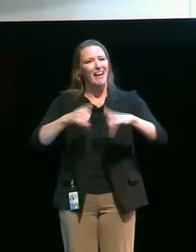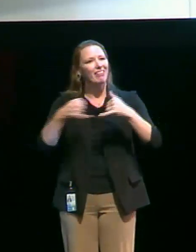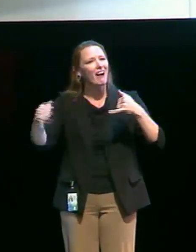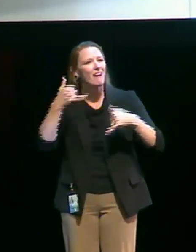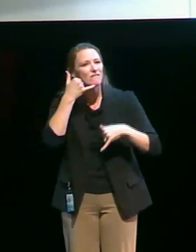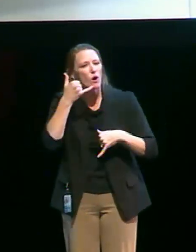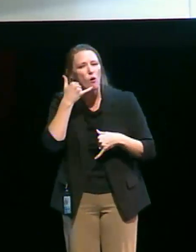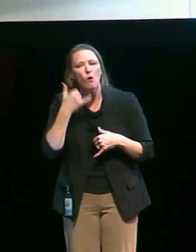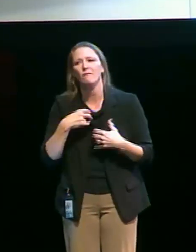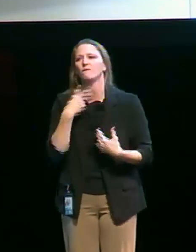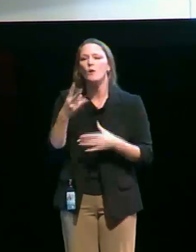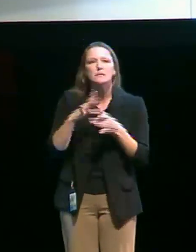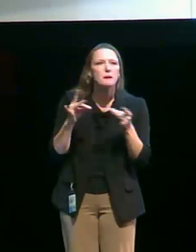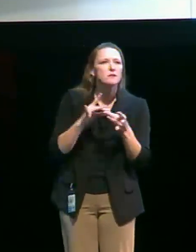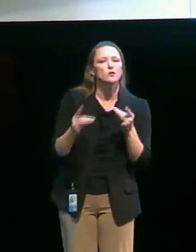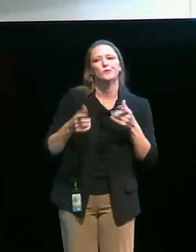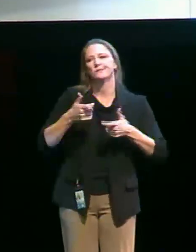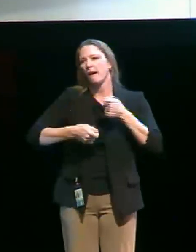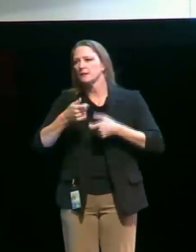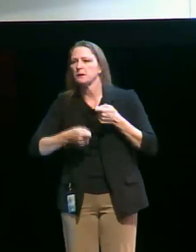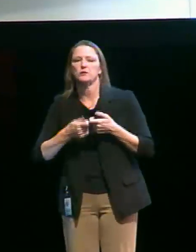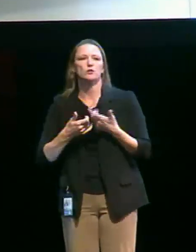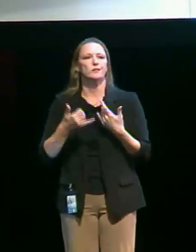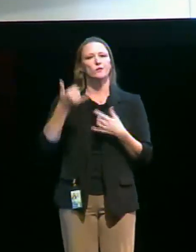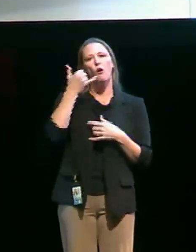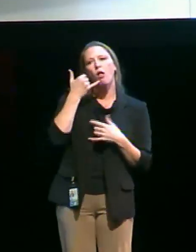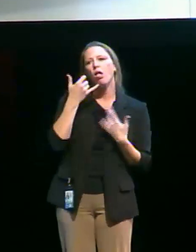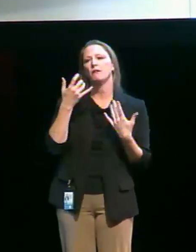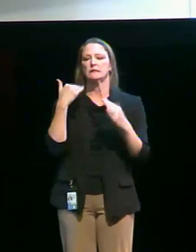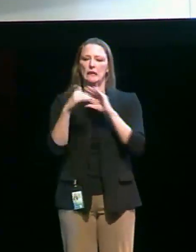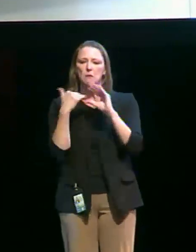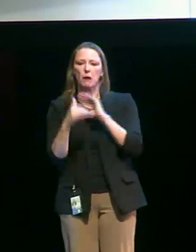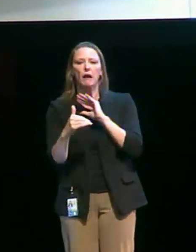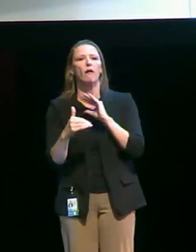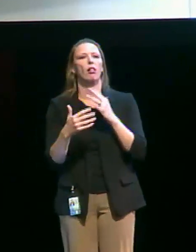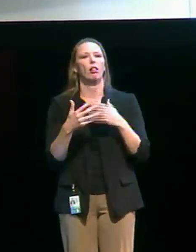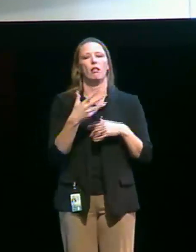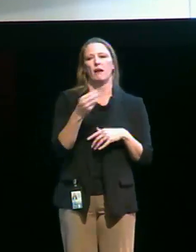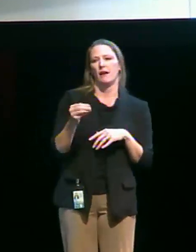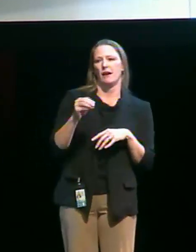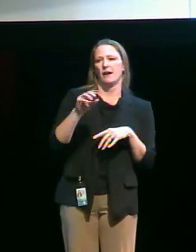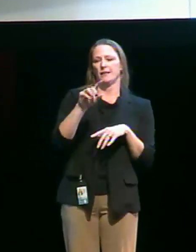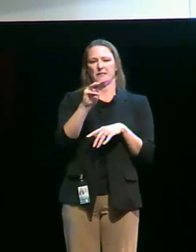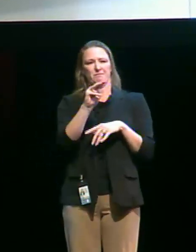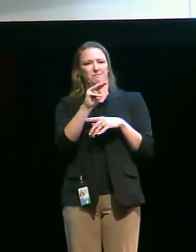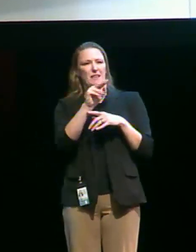messages, text message, phone lines, email, and Nixle.